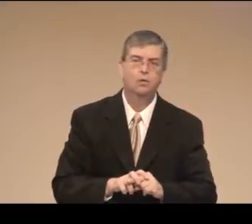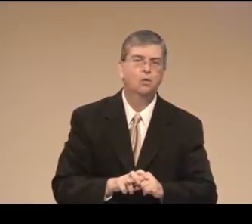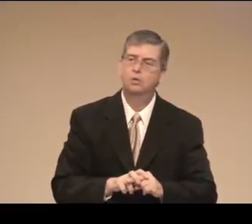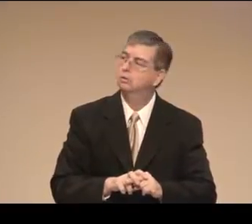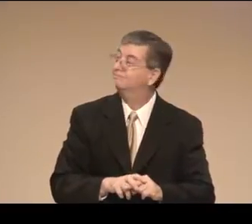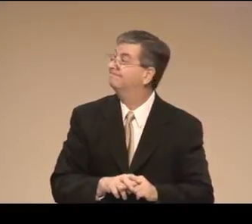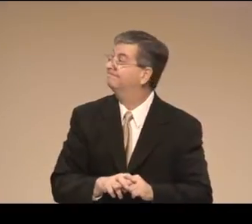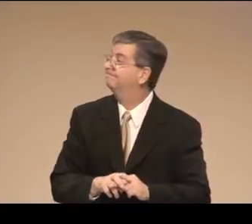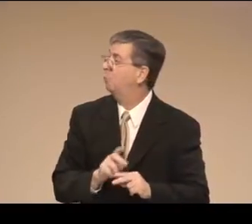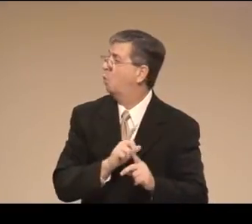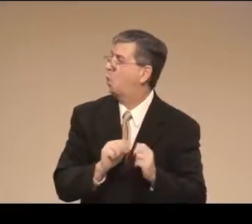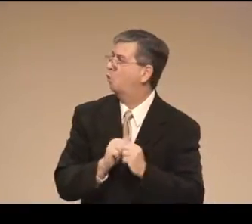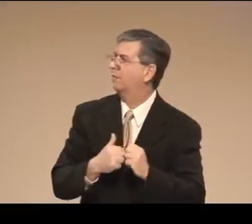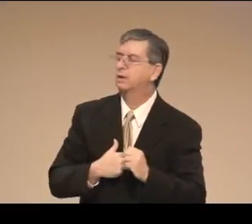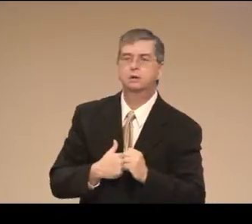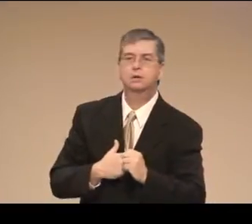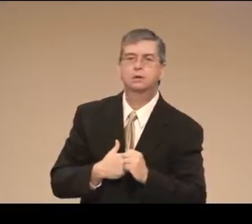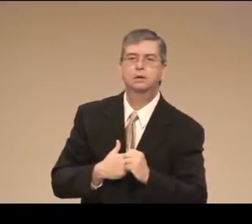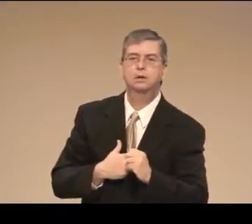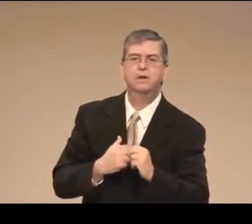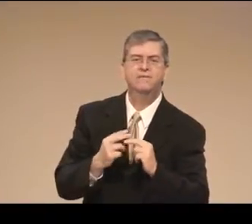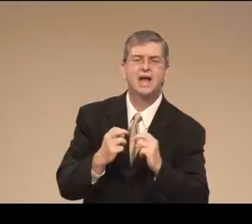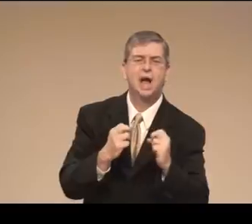I could have easily been sidelined.